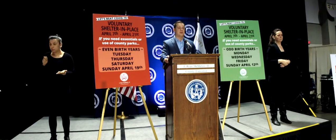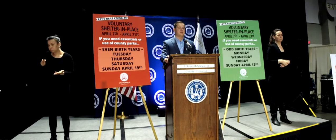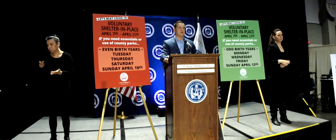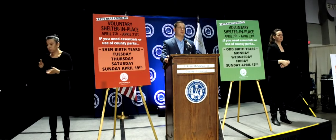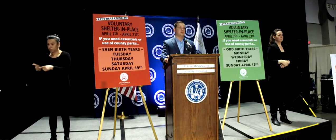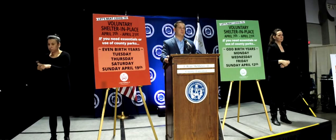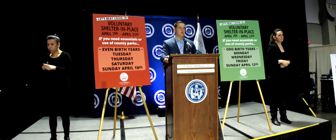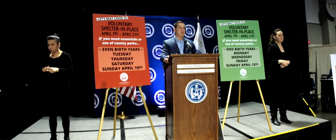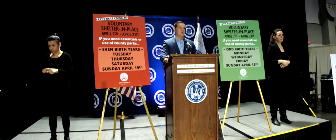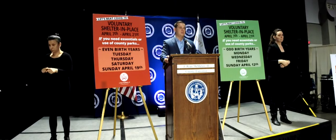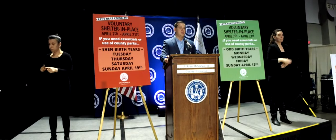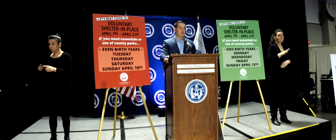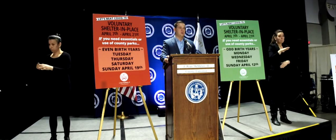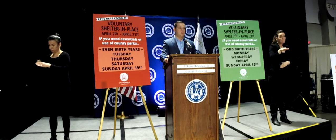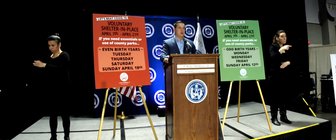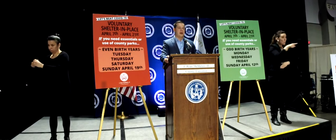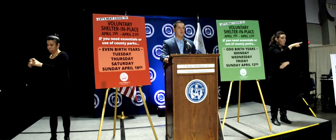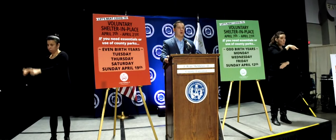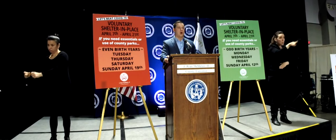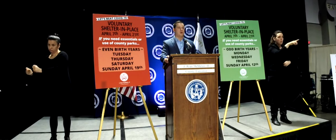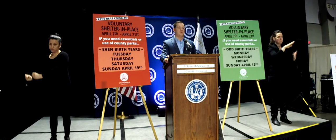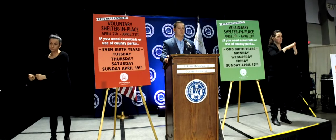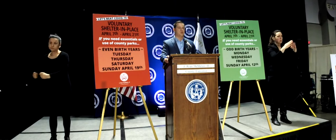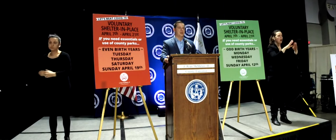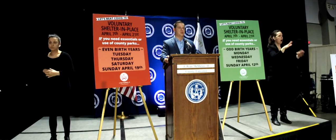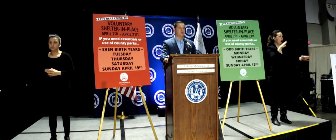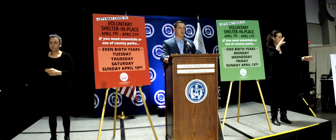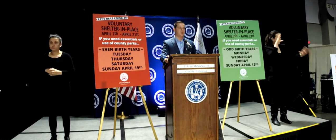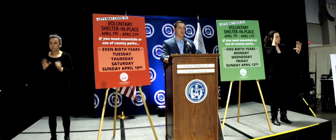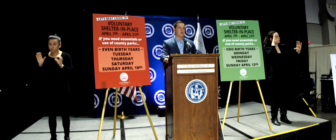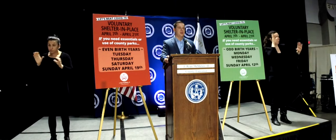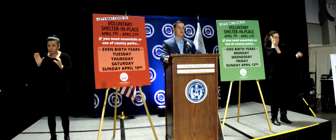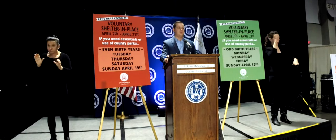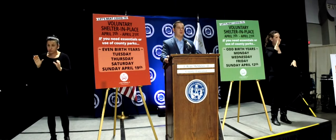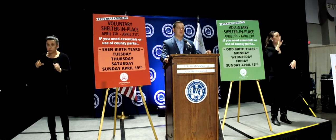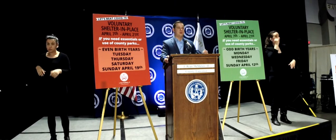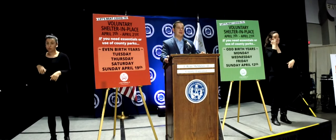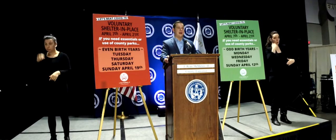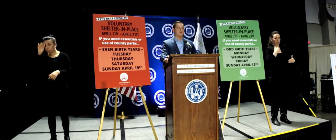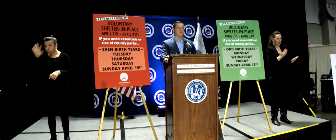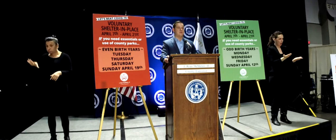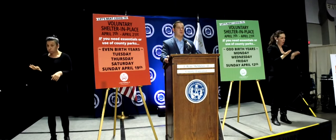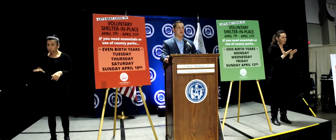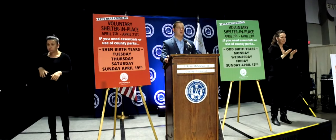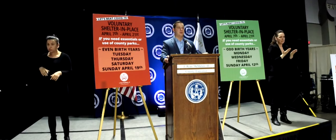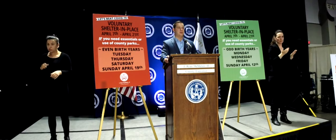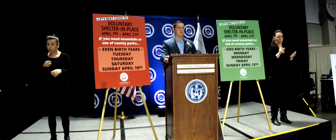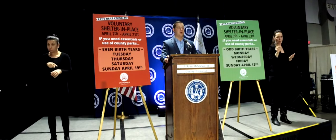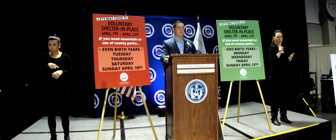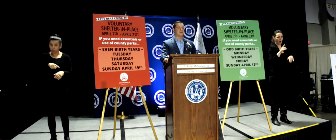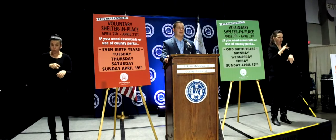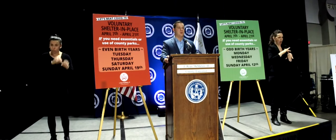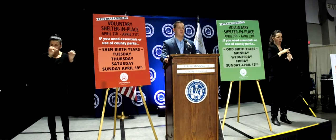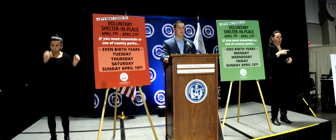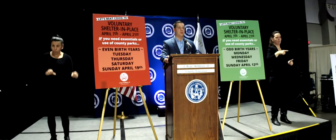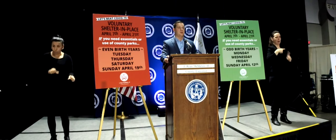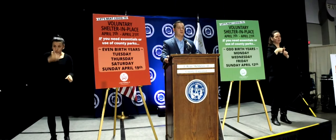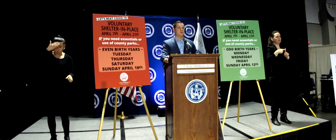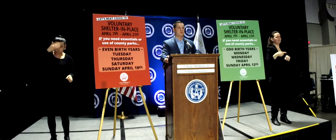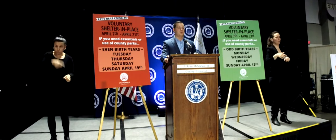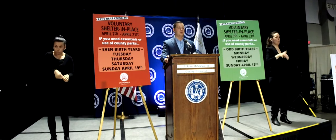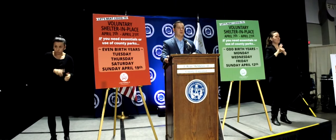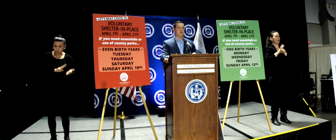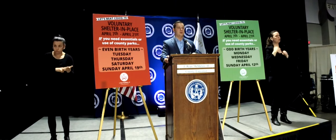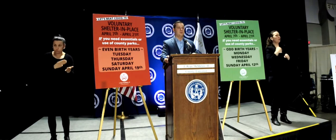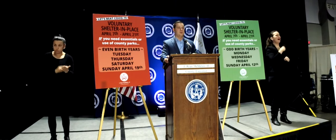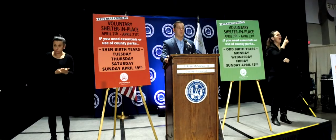in our investigation, meaning we are not 100% sure if we got to everybody. We need the public's help